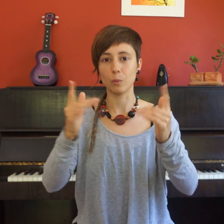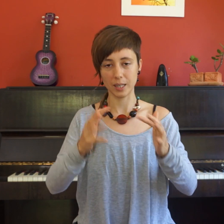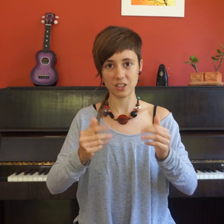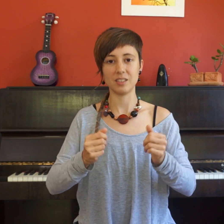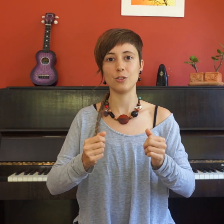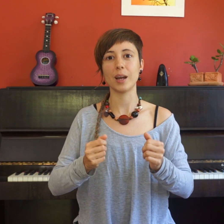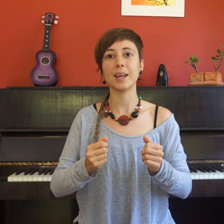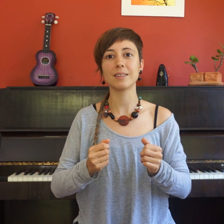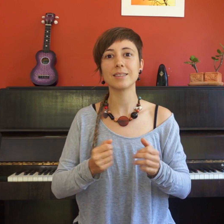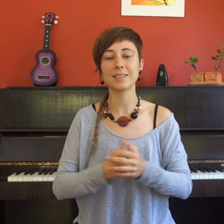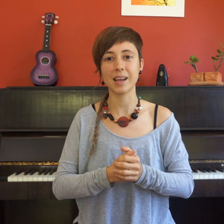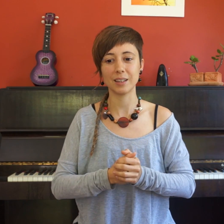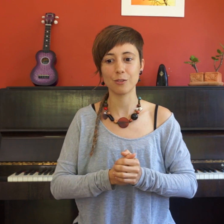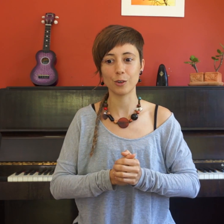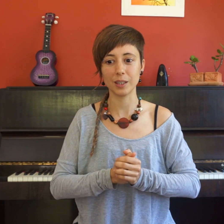while she sees your hands signing for it.